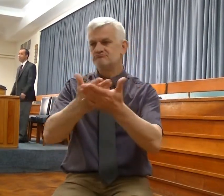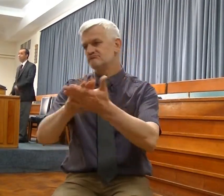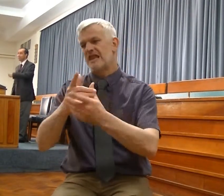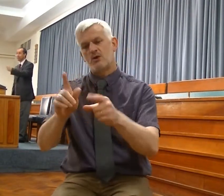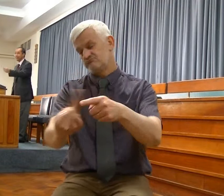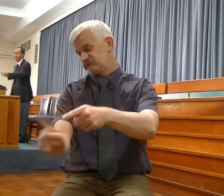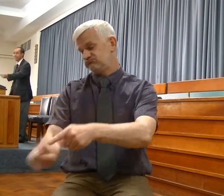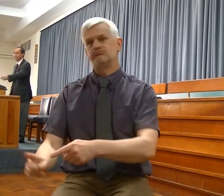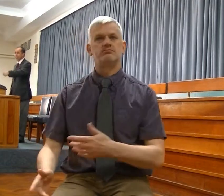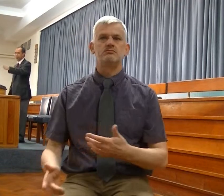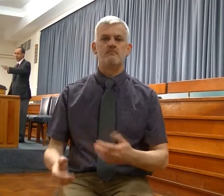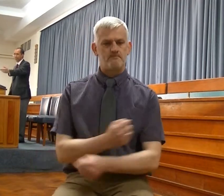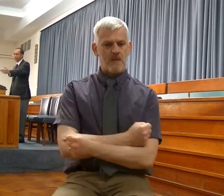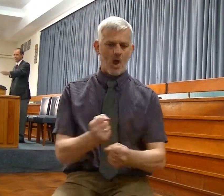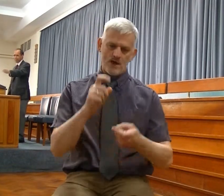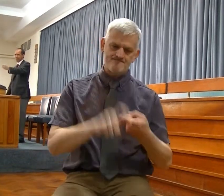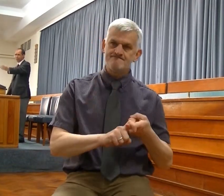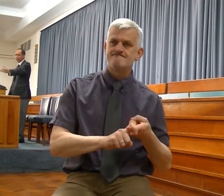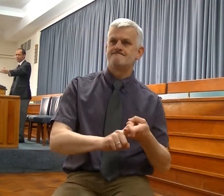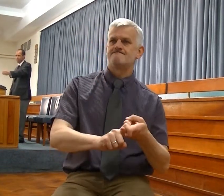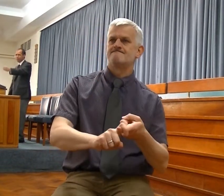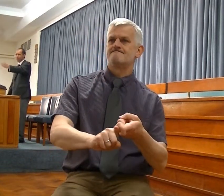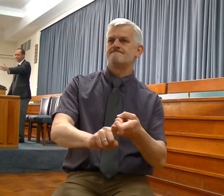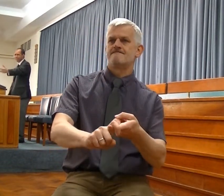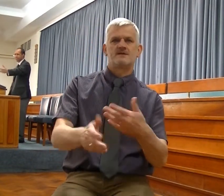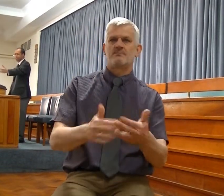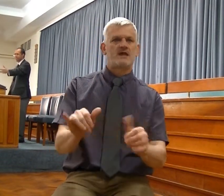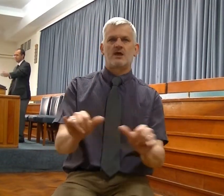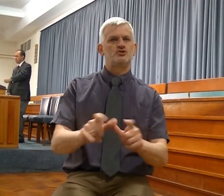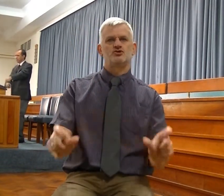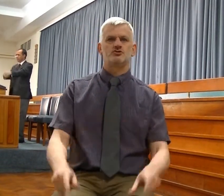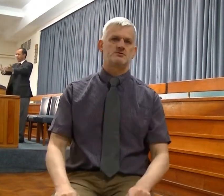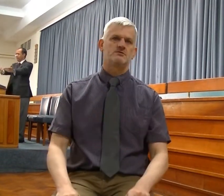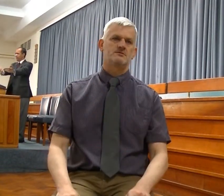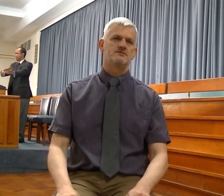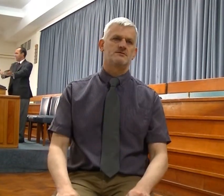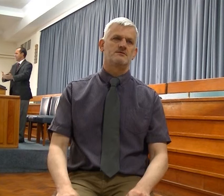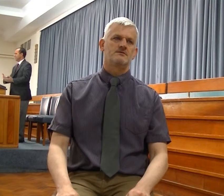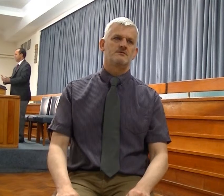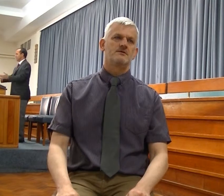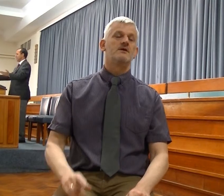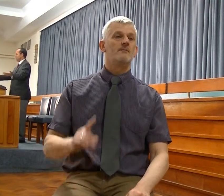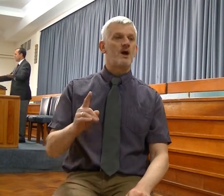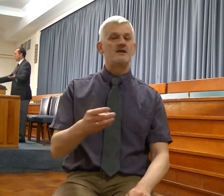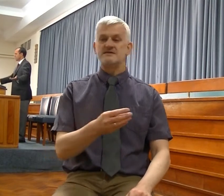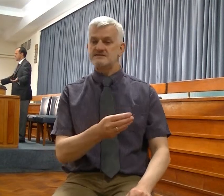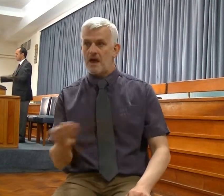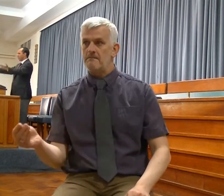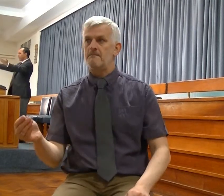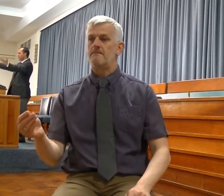change. Men tried, they burned it, they spurned it, they walked at it, they made fun of it.